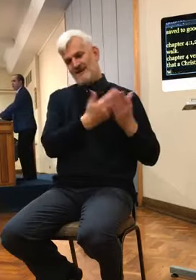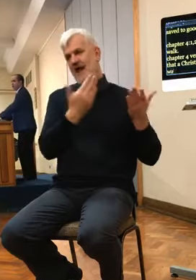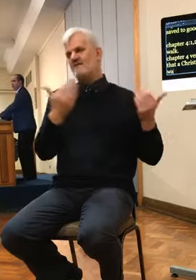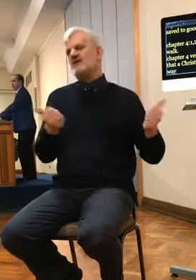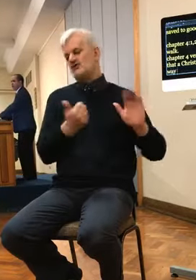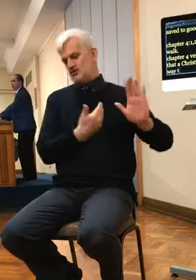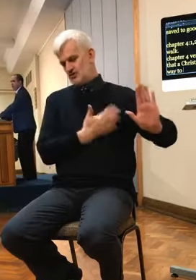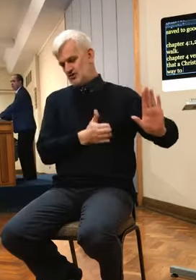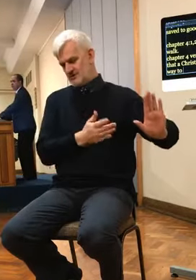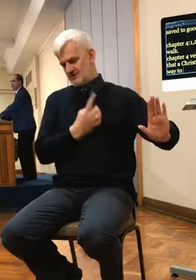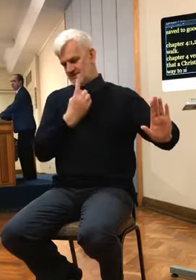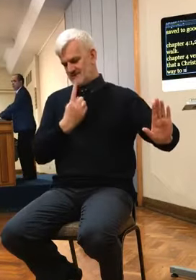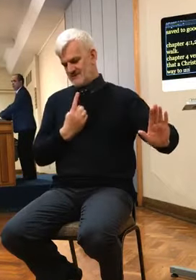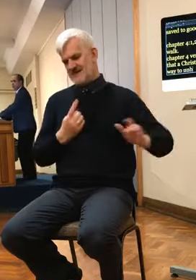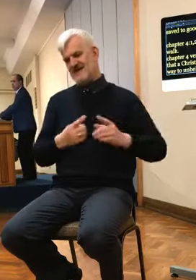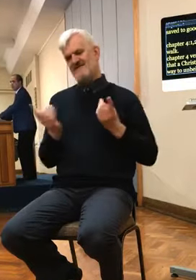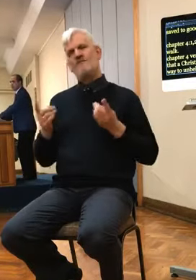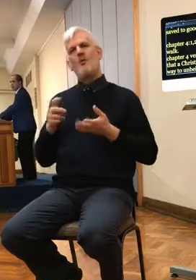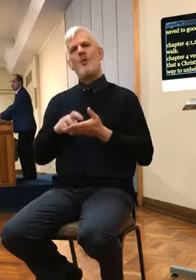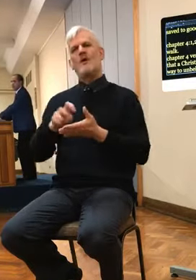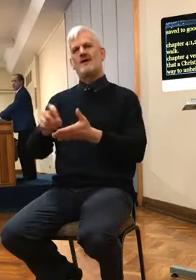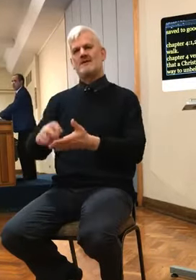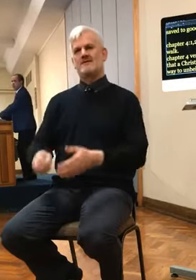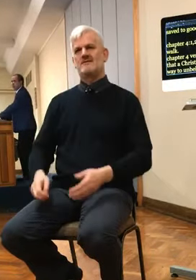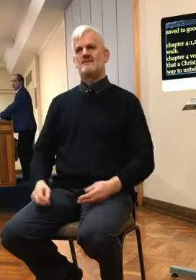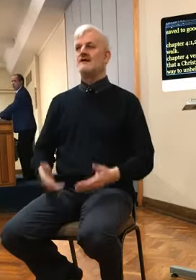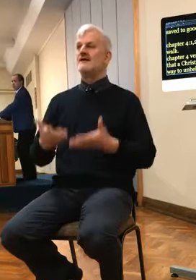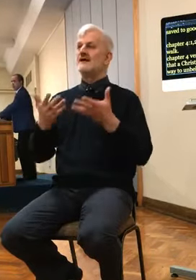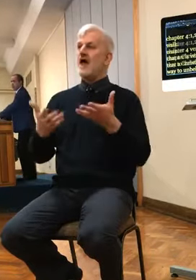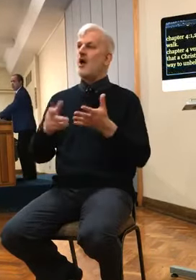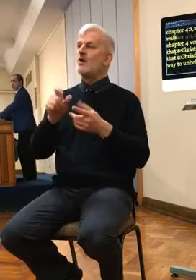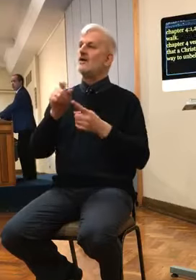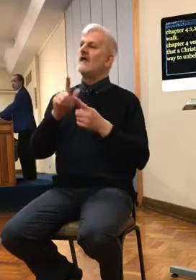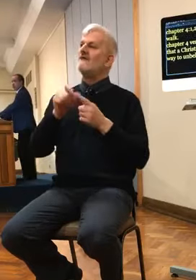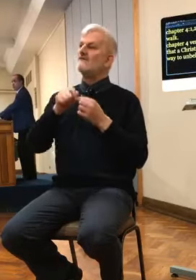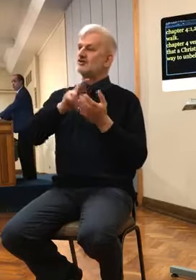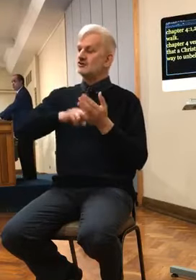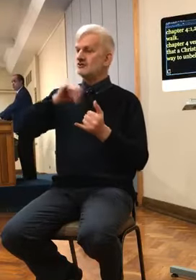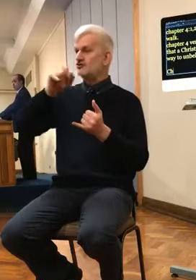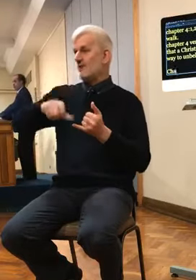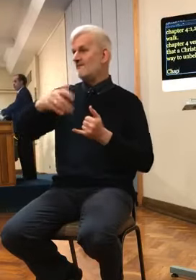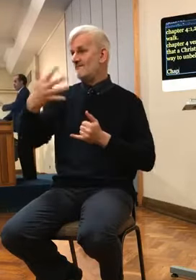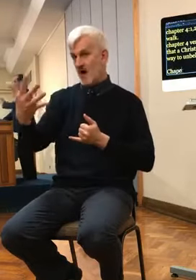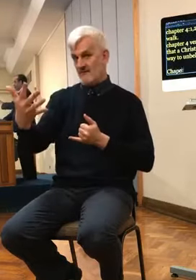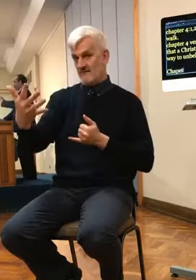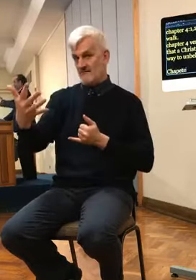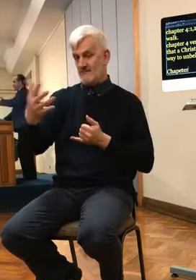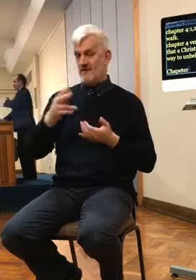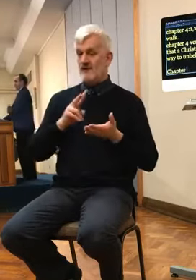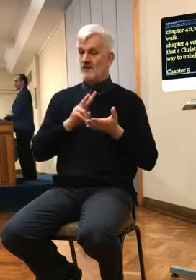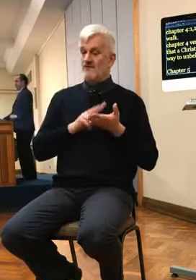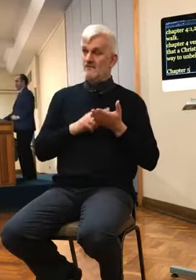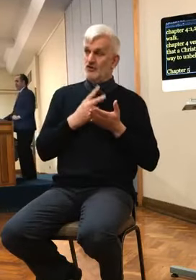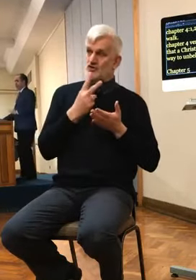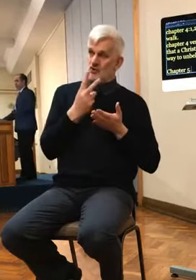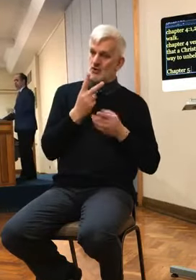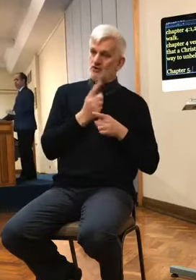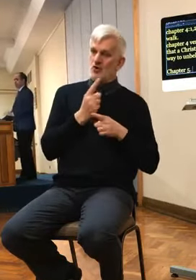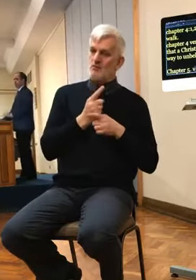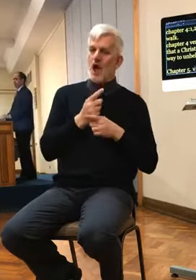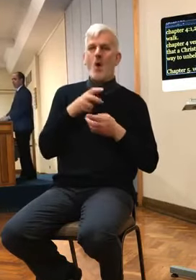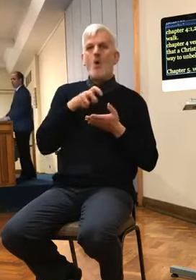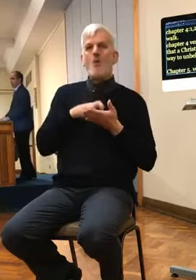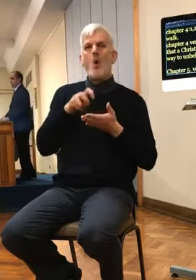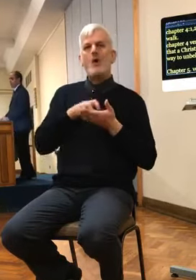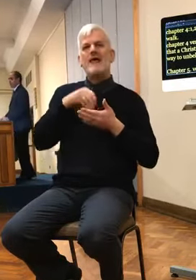to Ephesians chapter 5 now, three times you find chapter 5, verse 2, walk in love. A